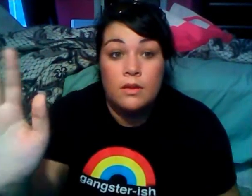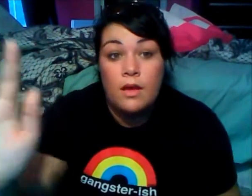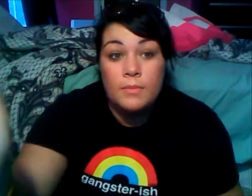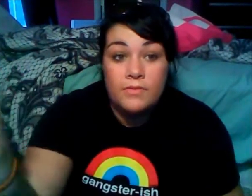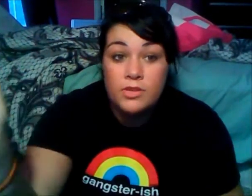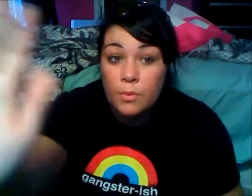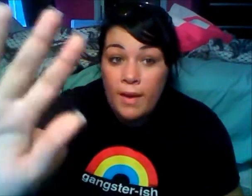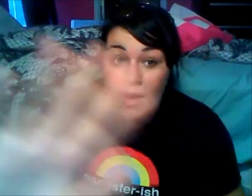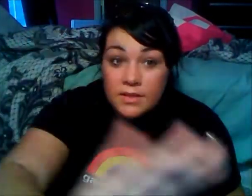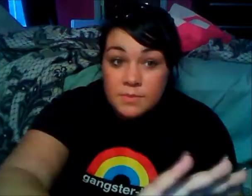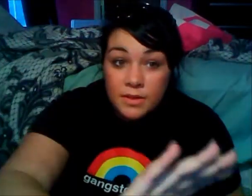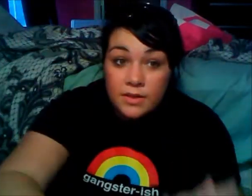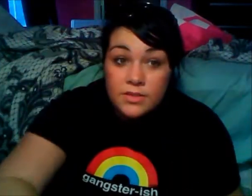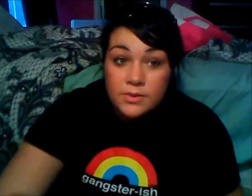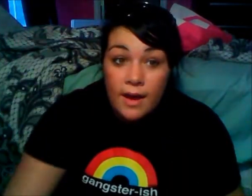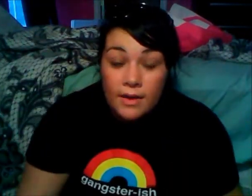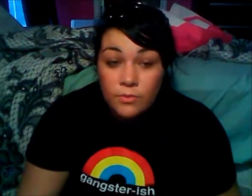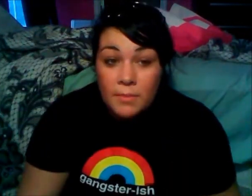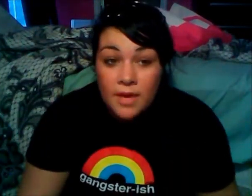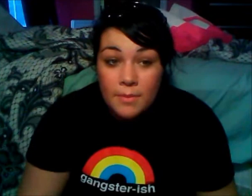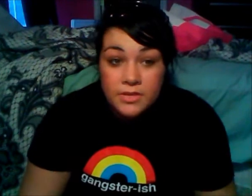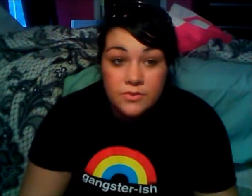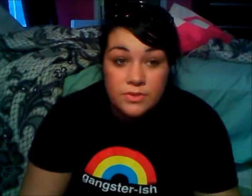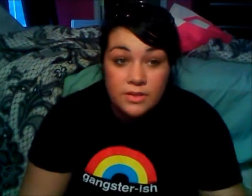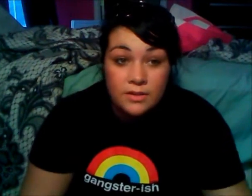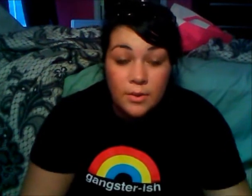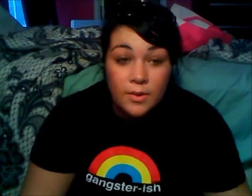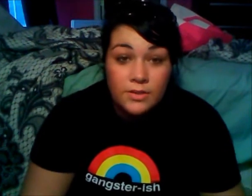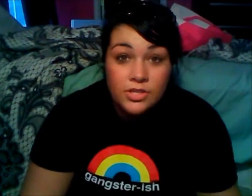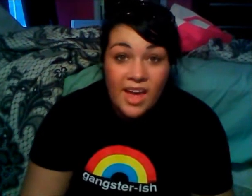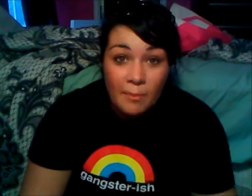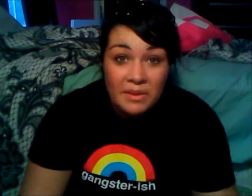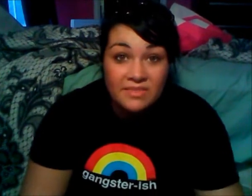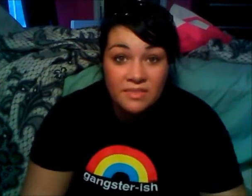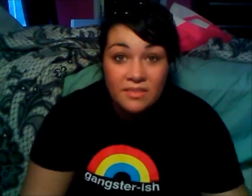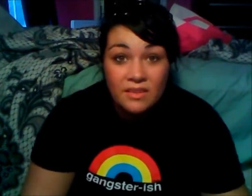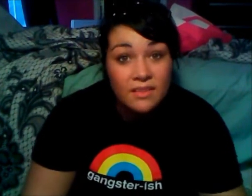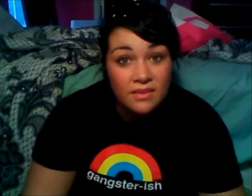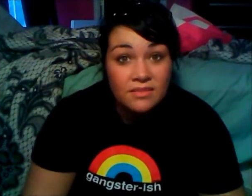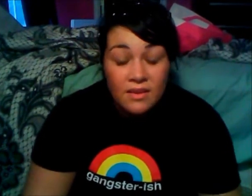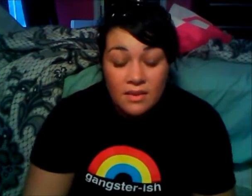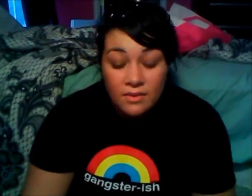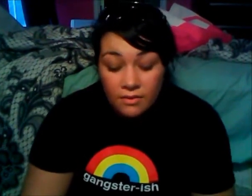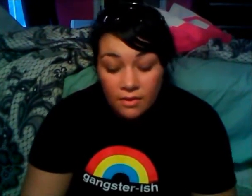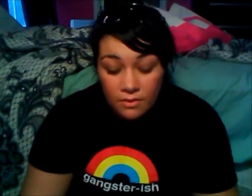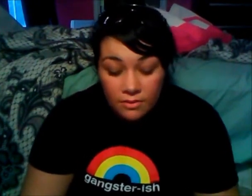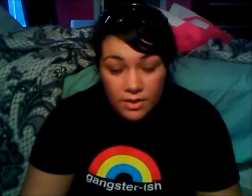I'm giving you a pass because you had webcam issues, and you know what, shit happens, it does. So, you